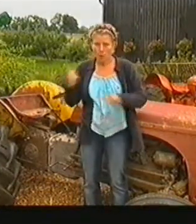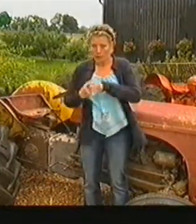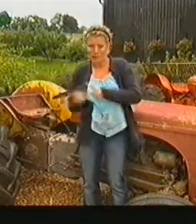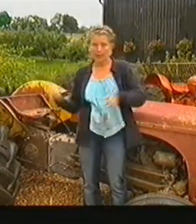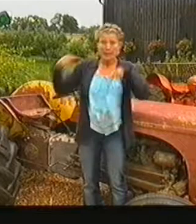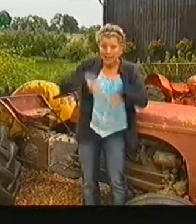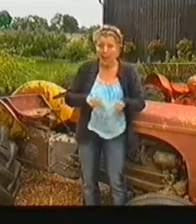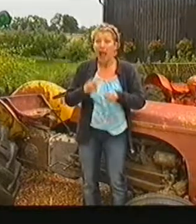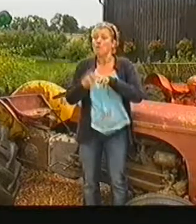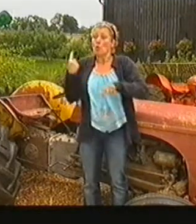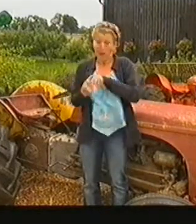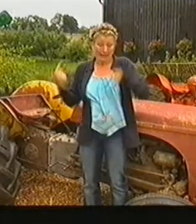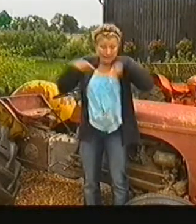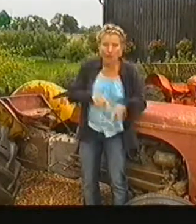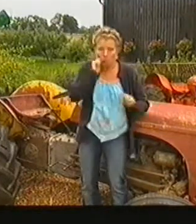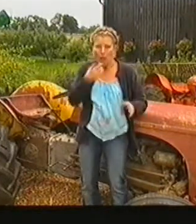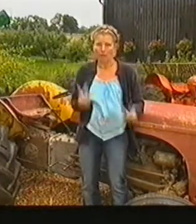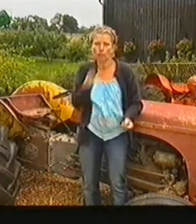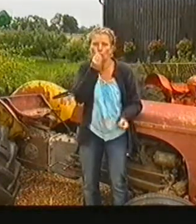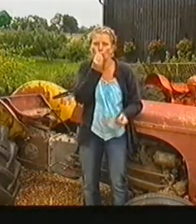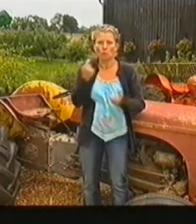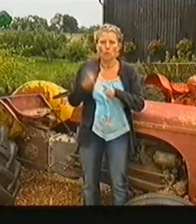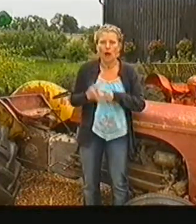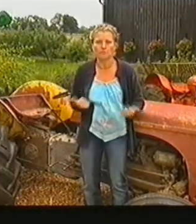instantly. "Back to the tunnel," he ordered. "The quicker you move, the